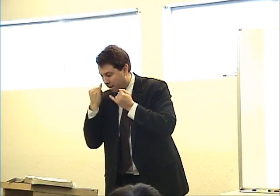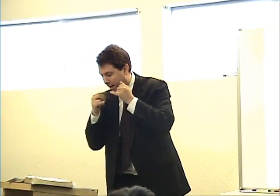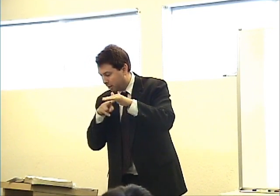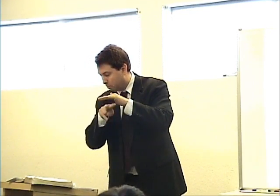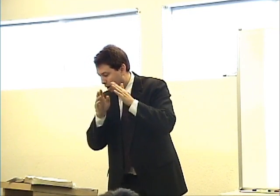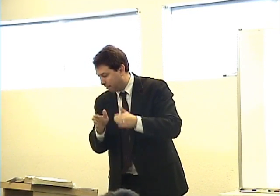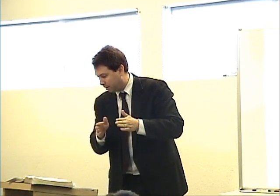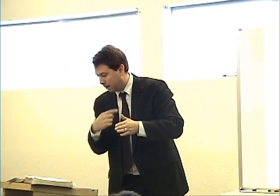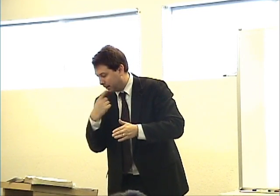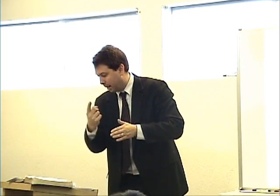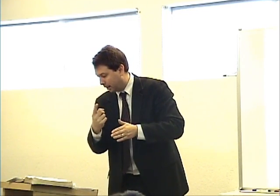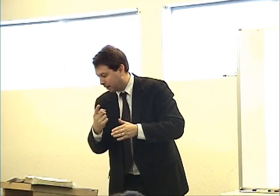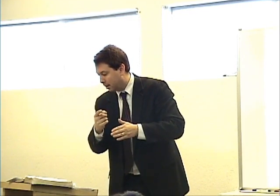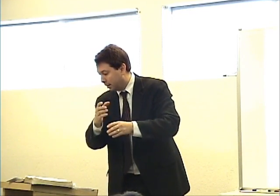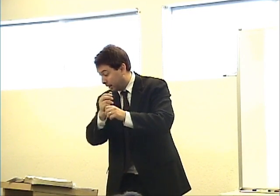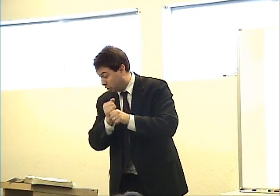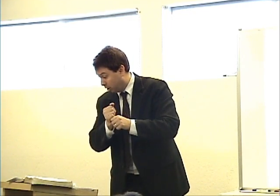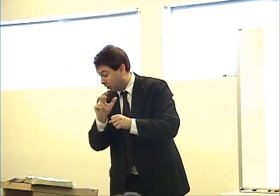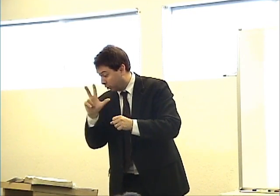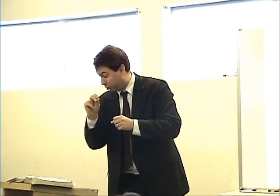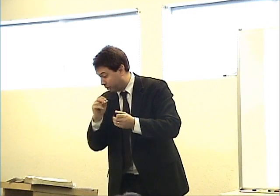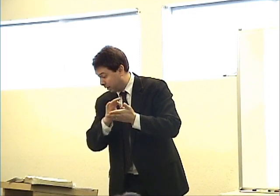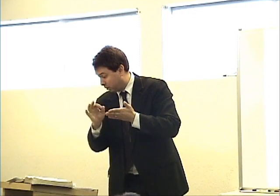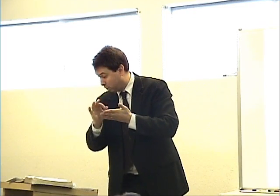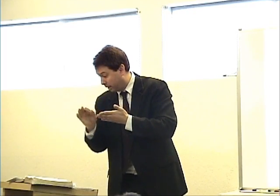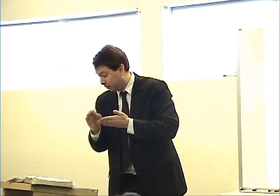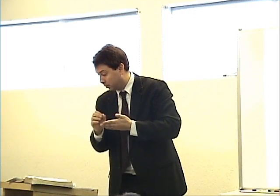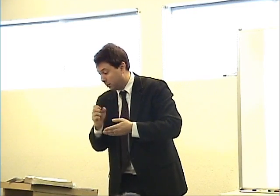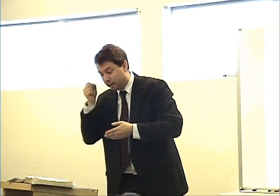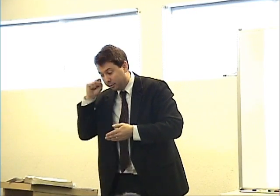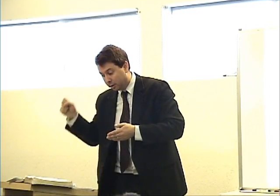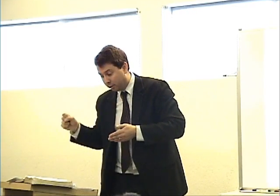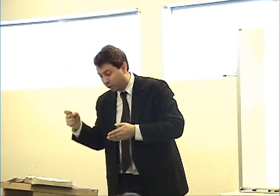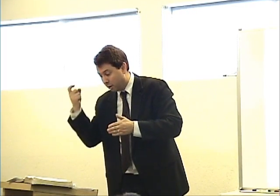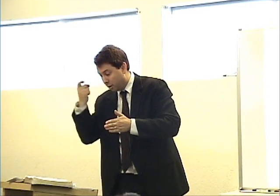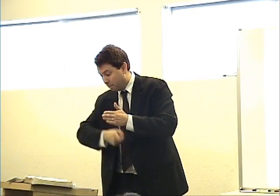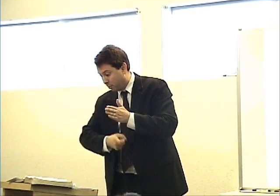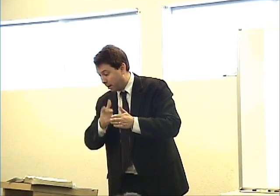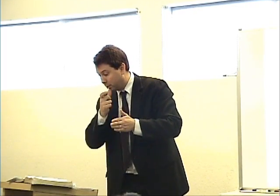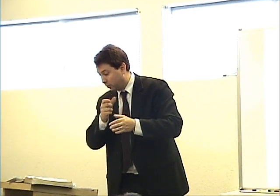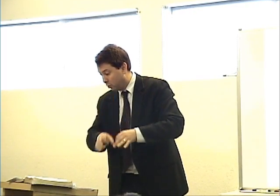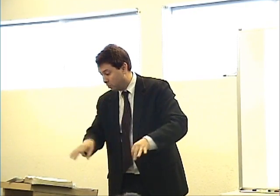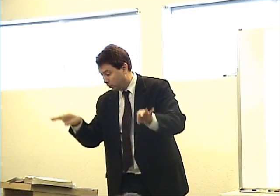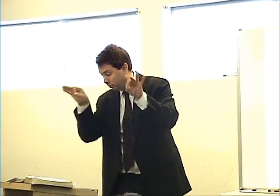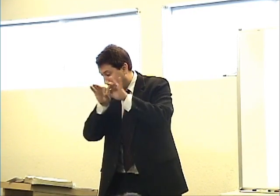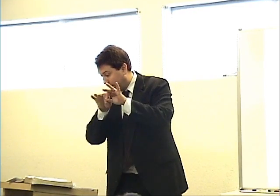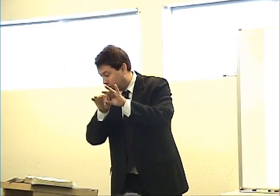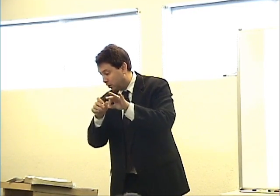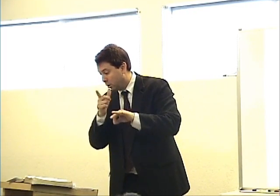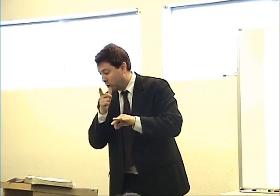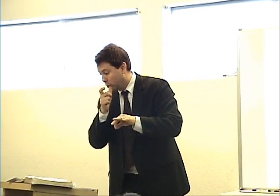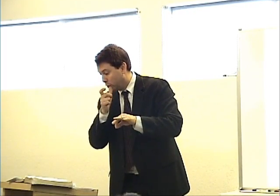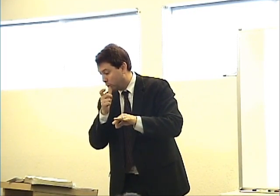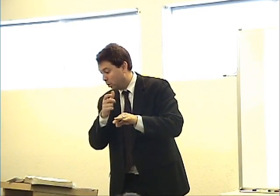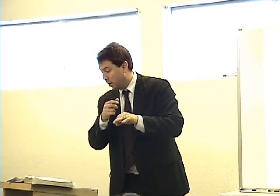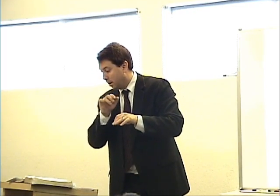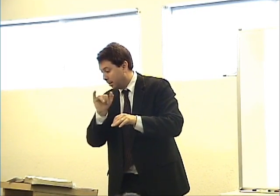Jeremiah the prophet, telling, they took 30 coins of silver, the price of whom was valued, who that